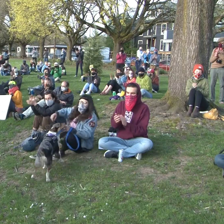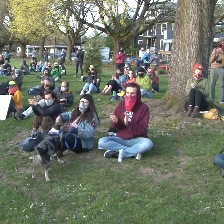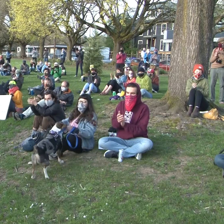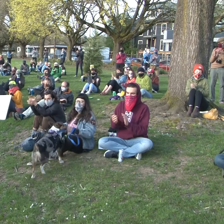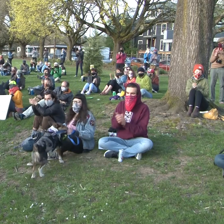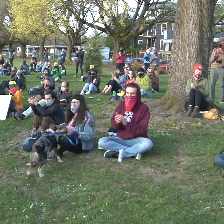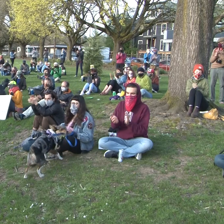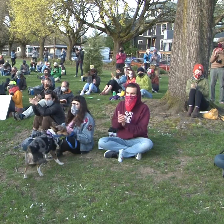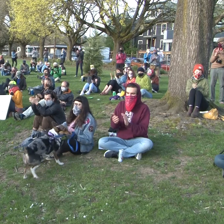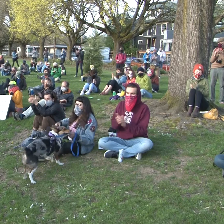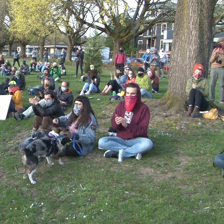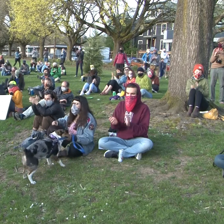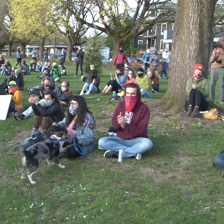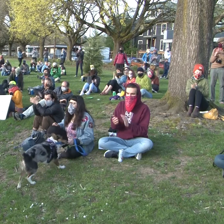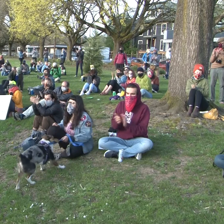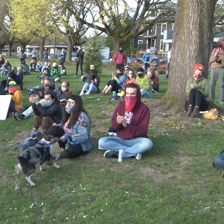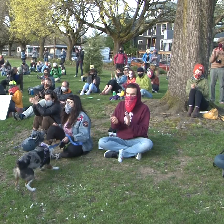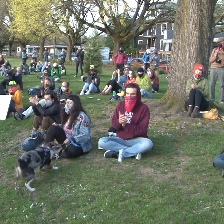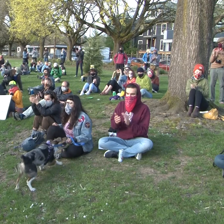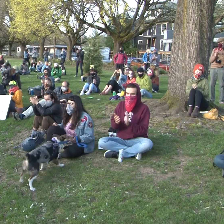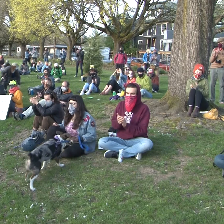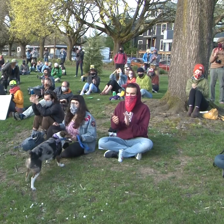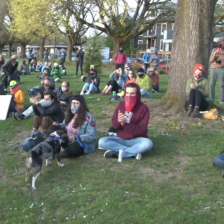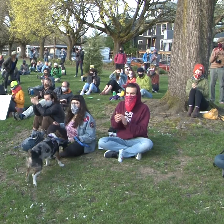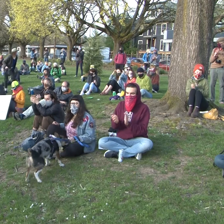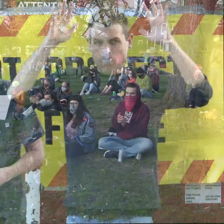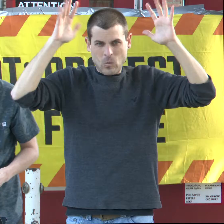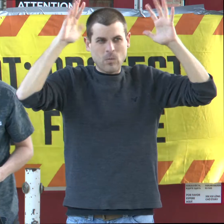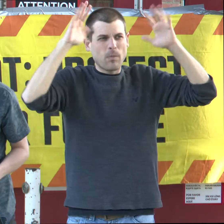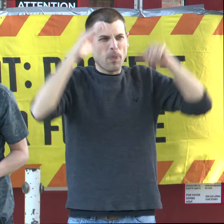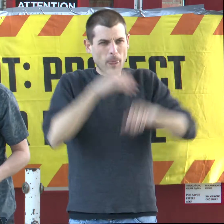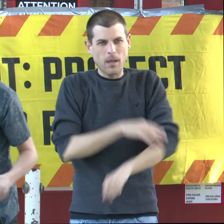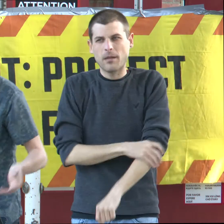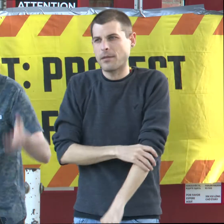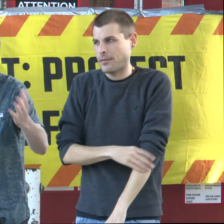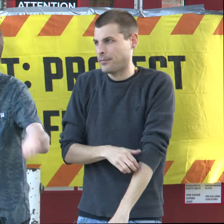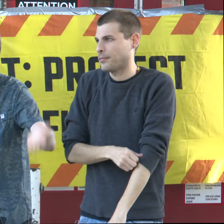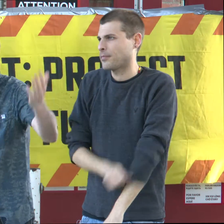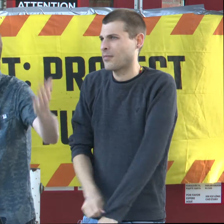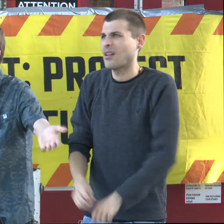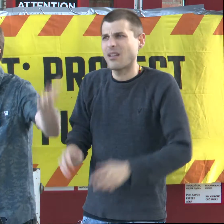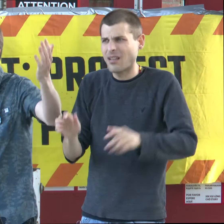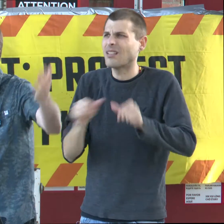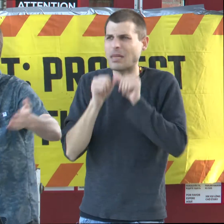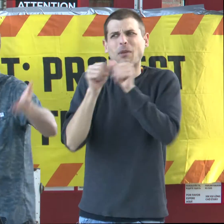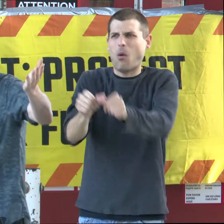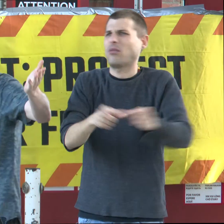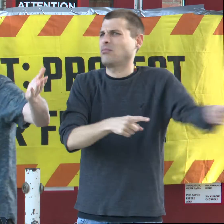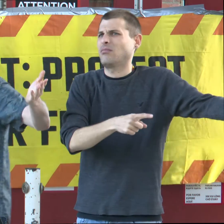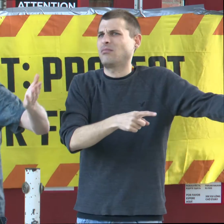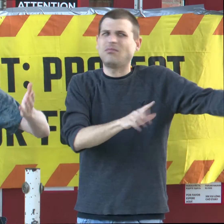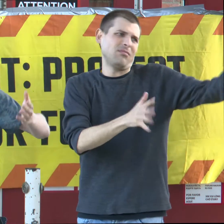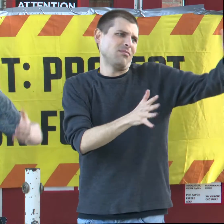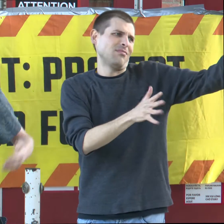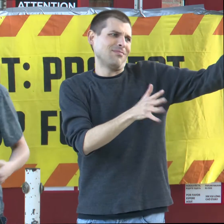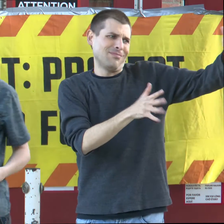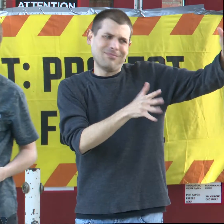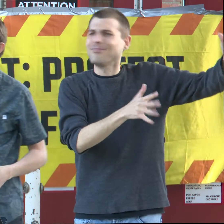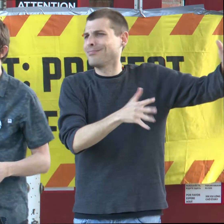We just gave a applauding for Sharona. How awesome is